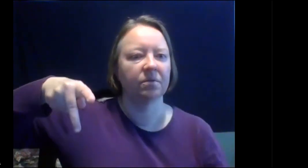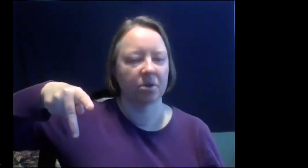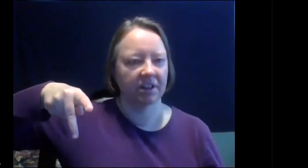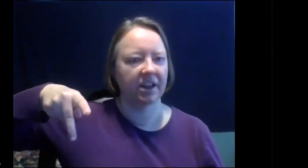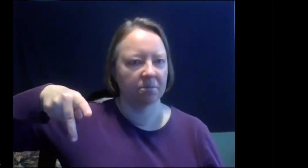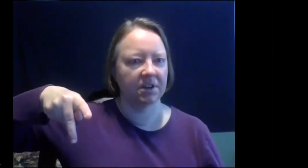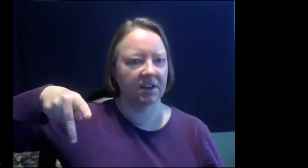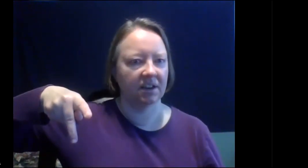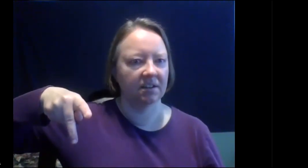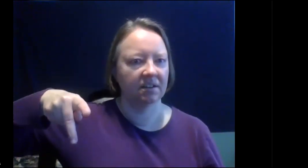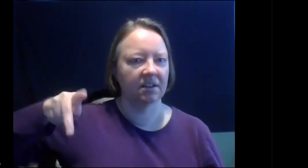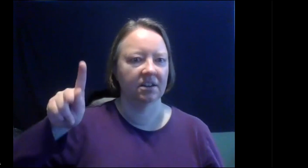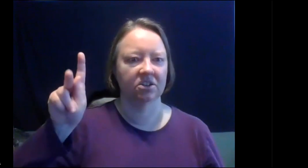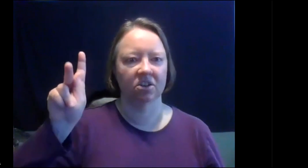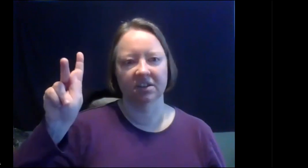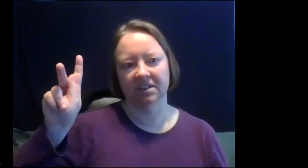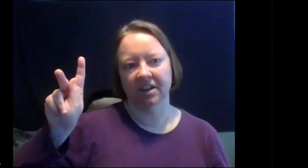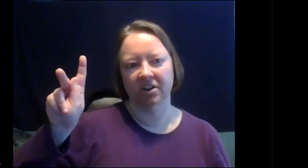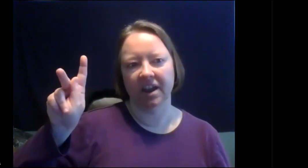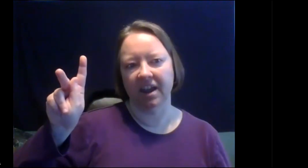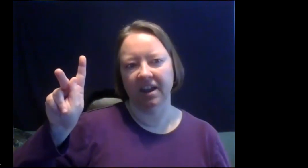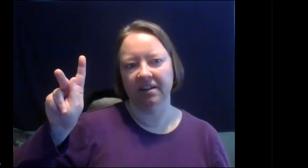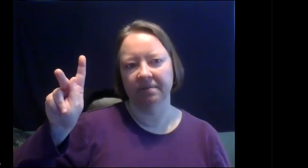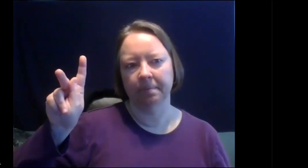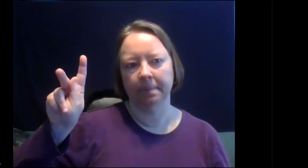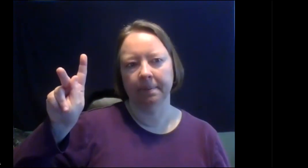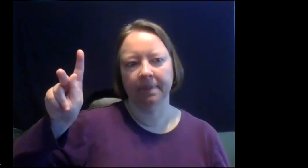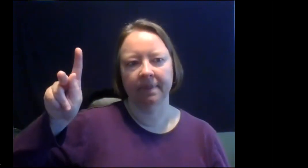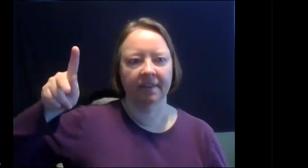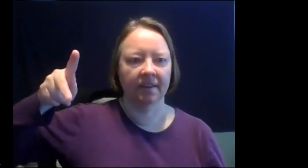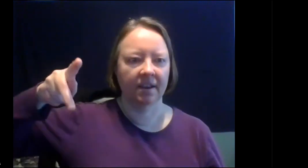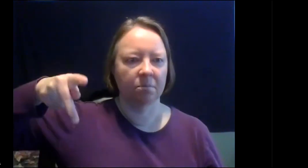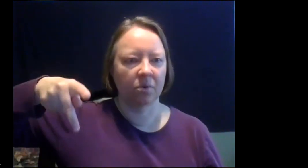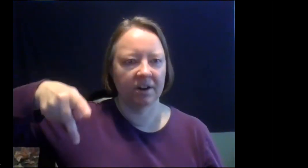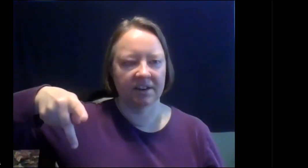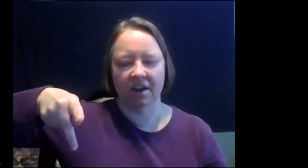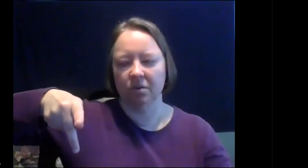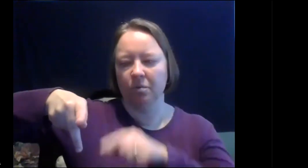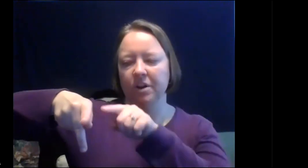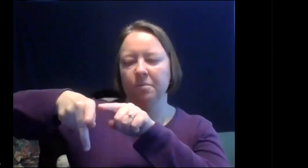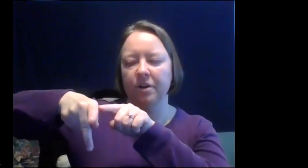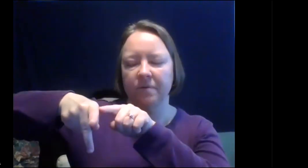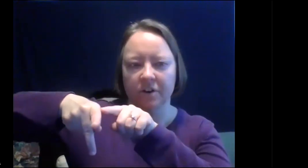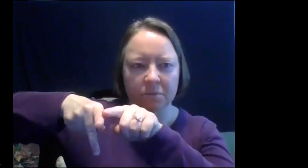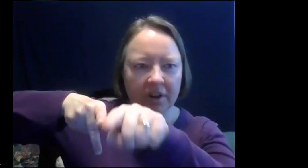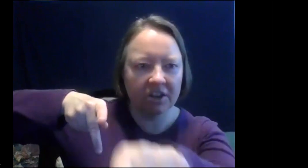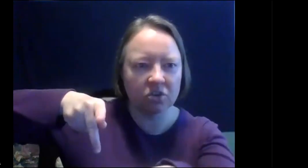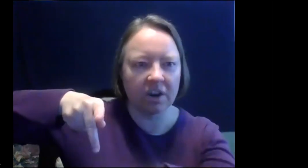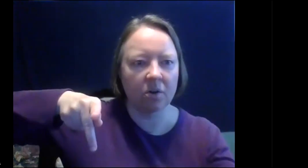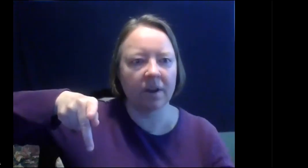for the letter P. So this is the letter K, and pointed down, or where your pointer finger is pointing straight away